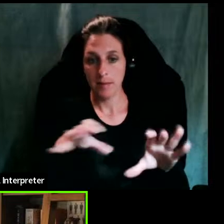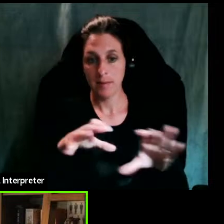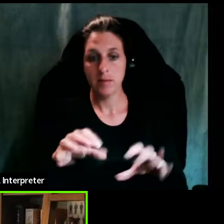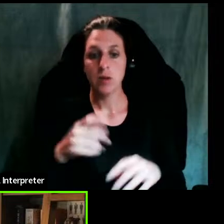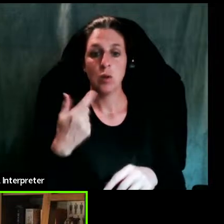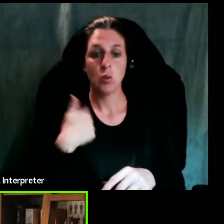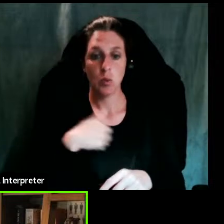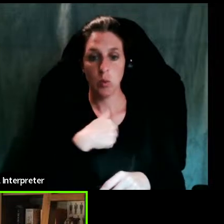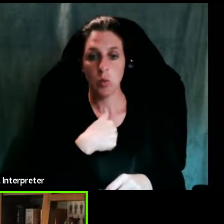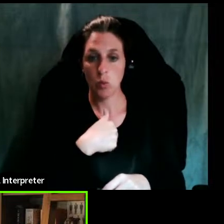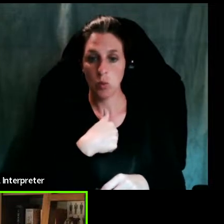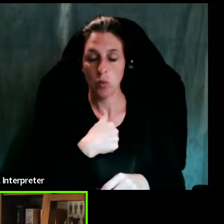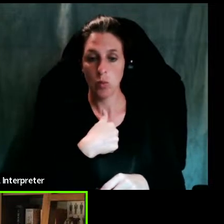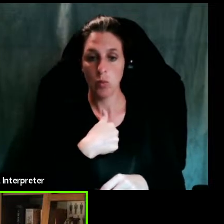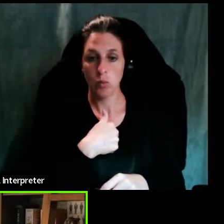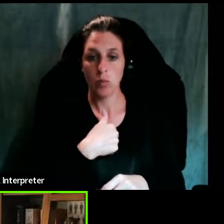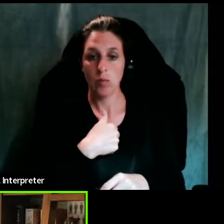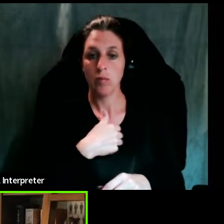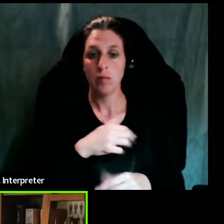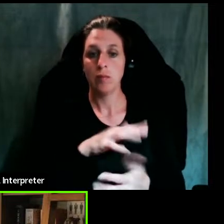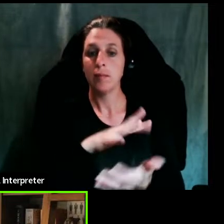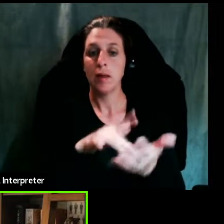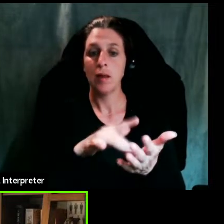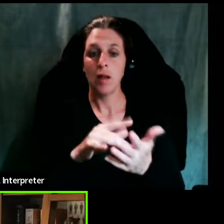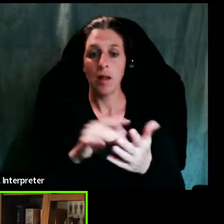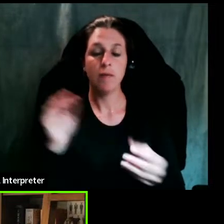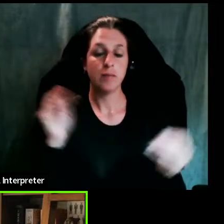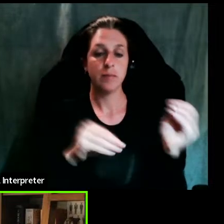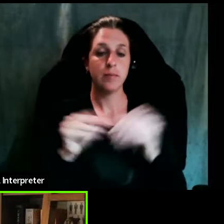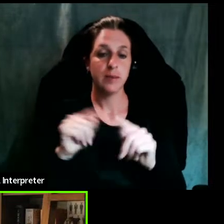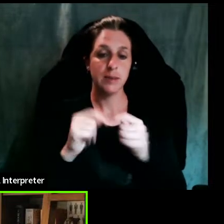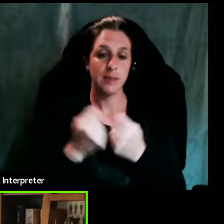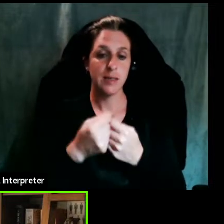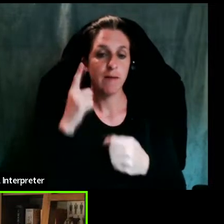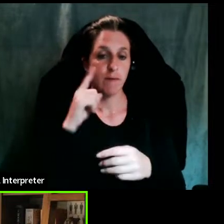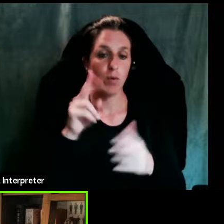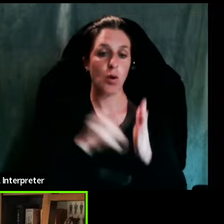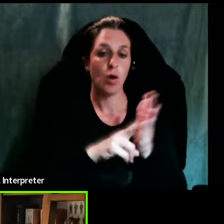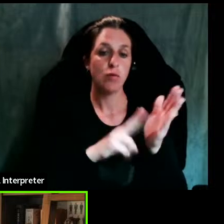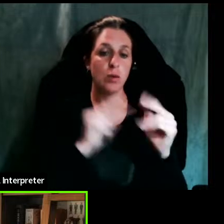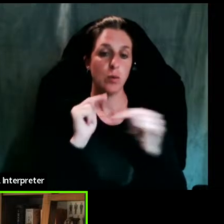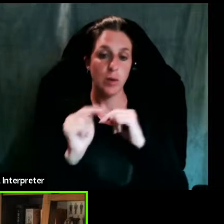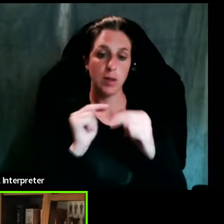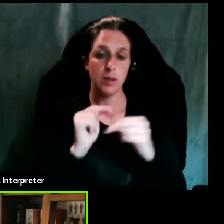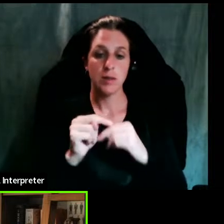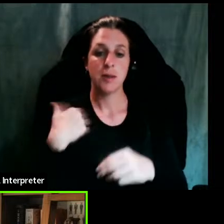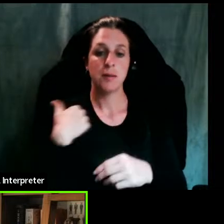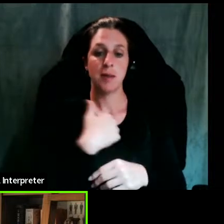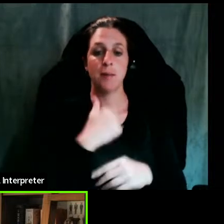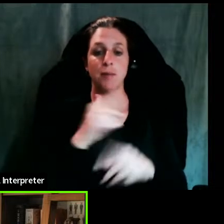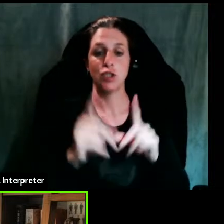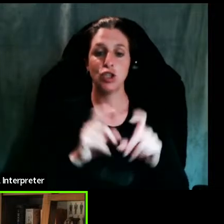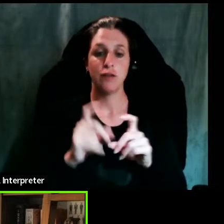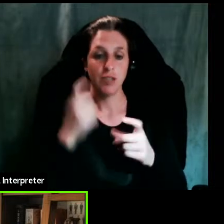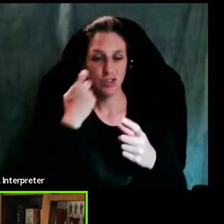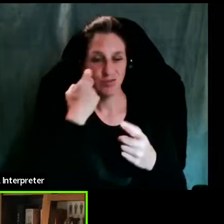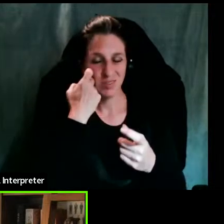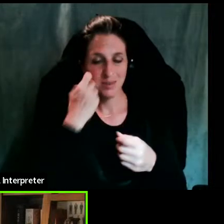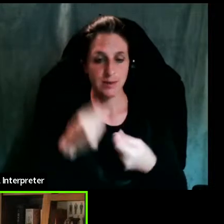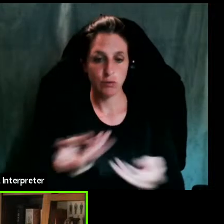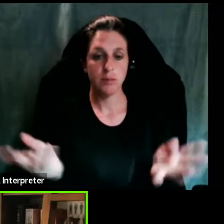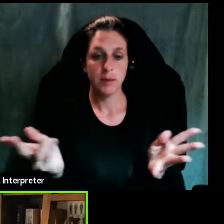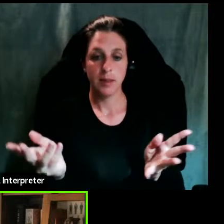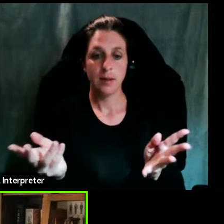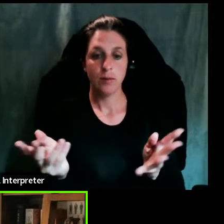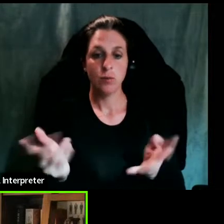of putting together our team for contract negotiations. A member survey was recently distributed